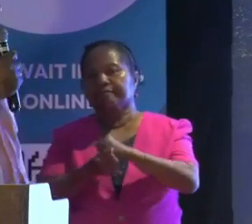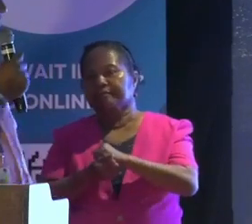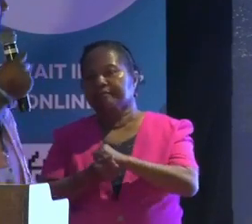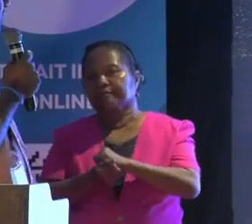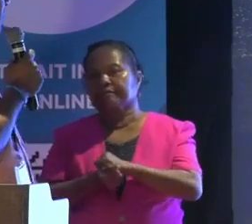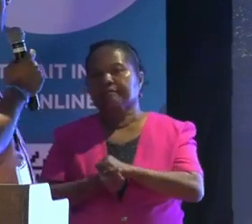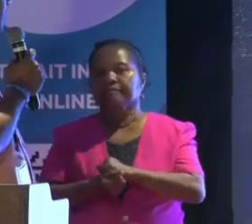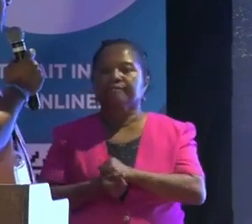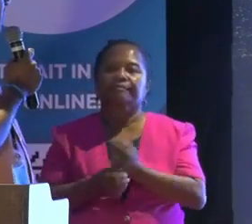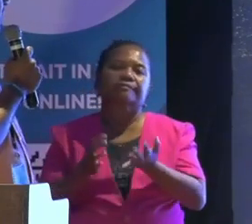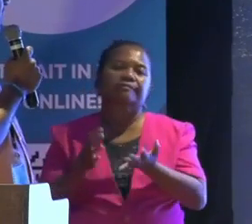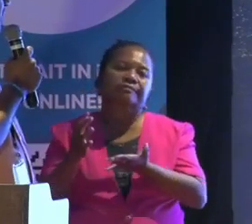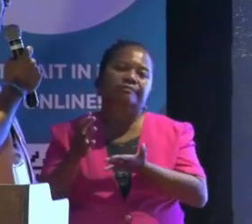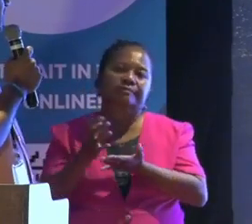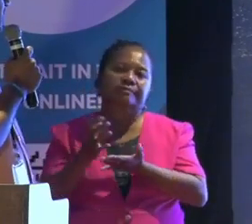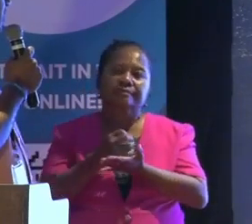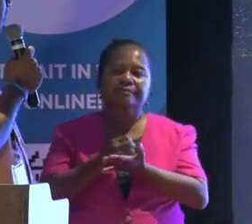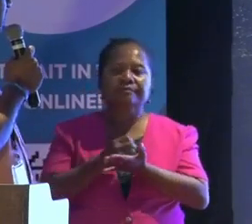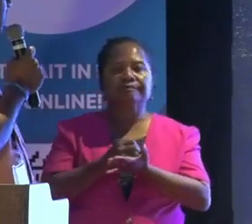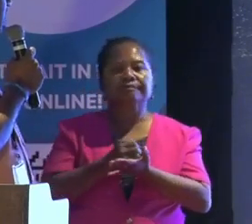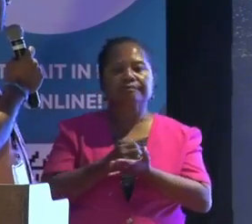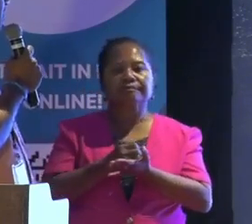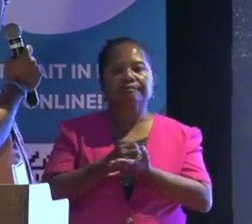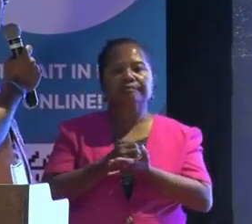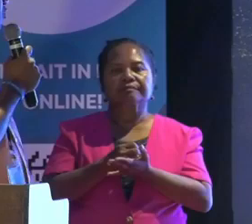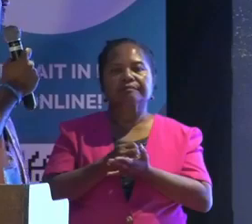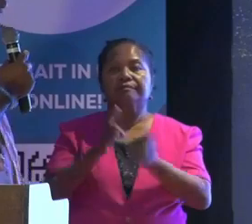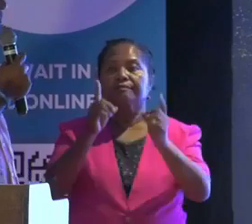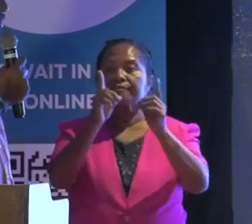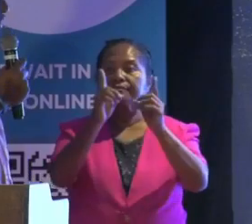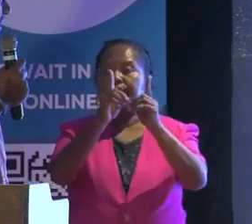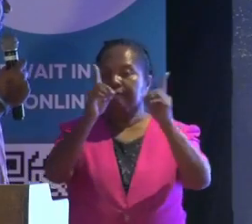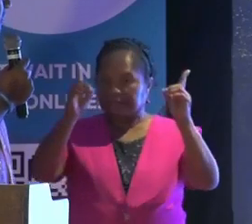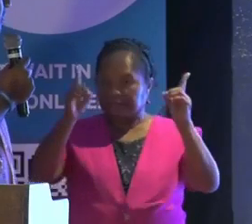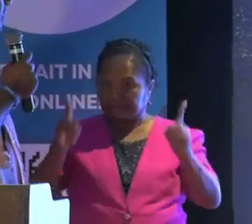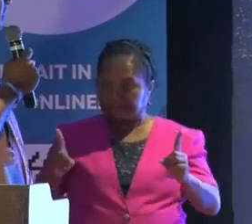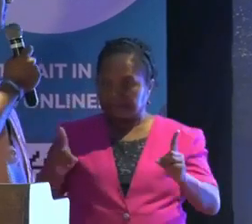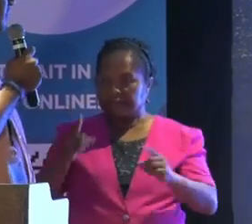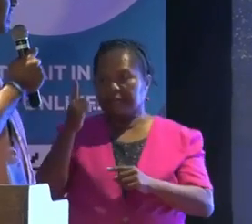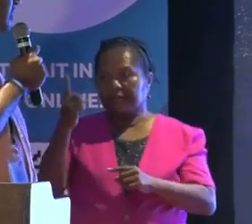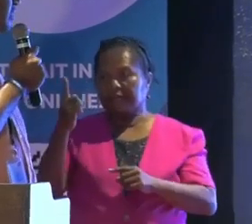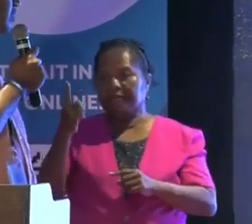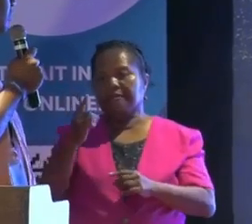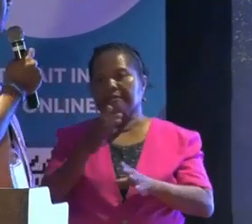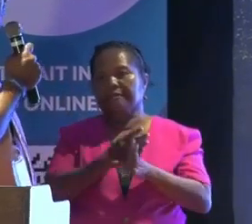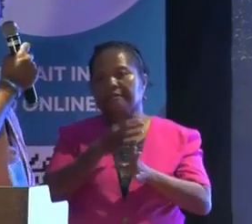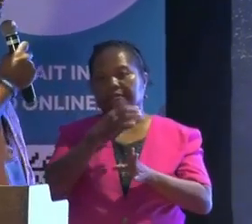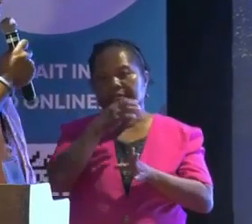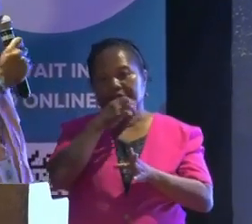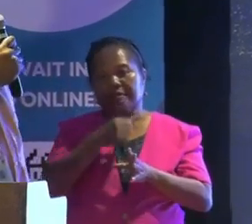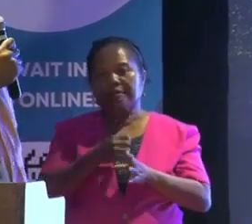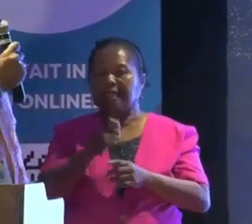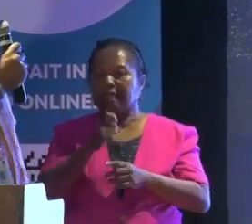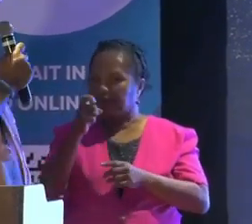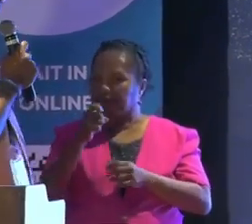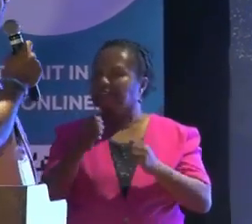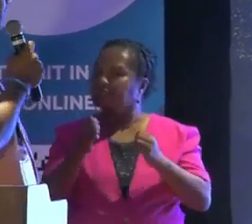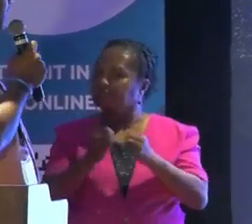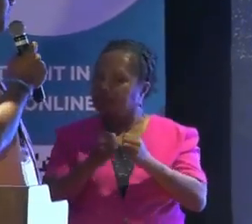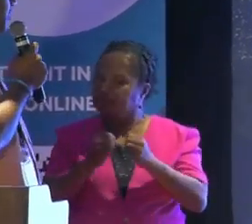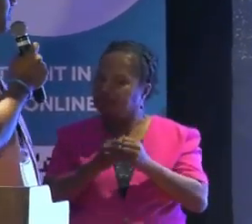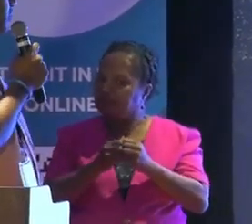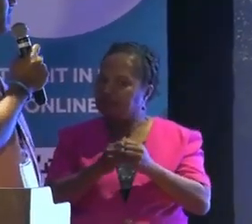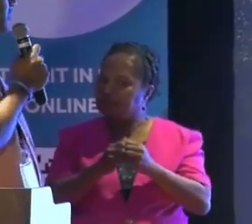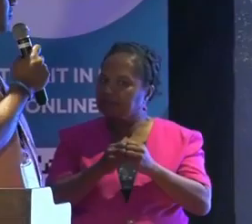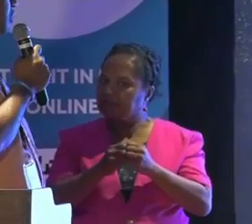the dependent rebates. A declaration can only be submitted to one employer. If there are multiple employers, then